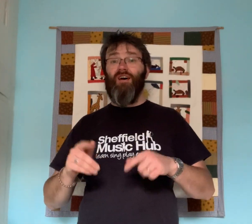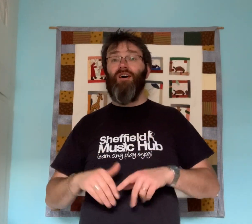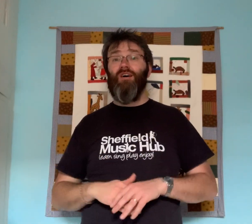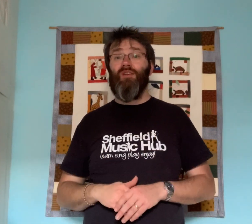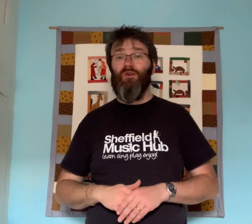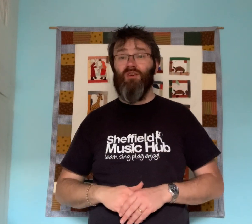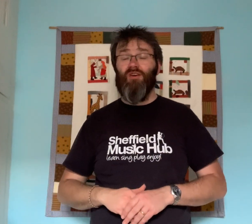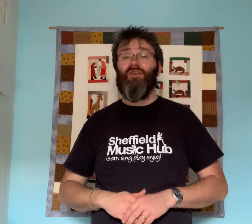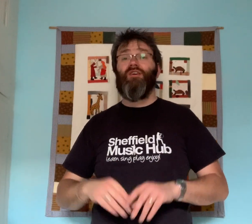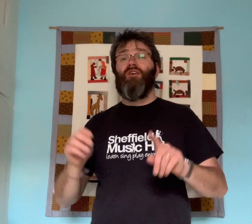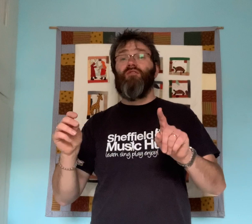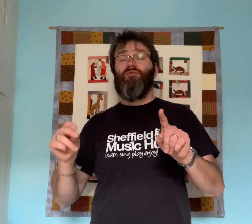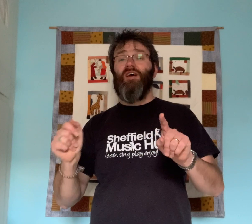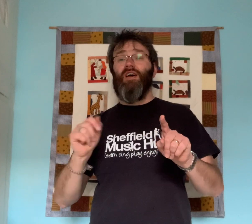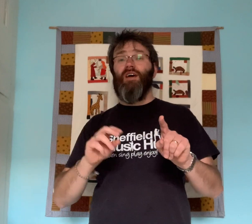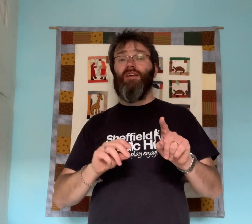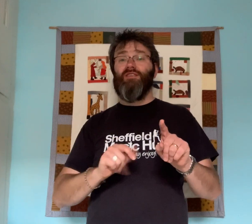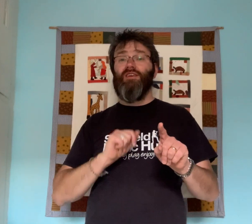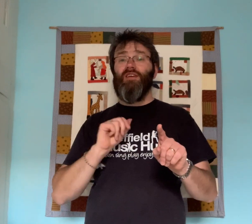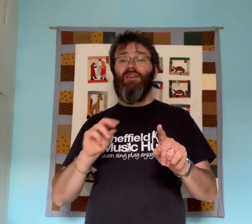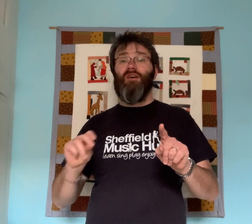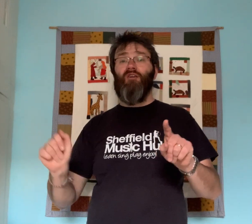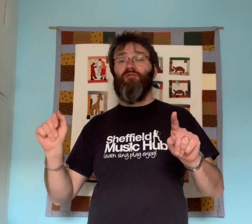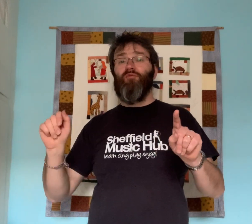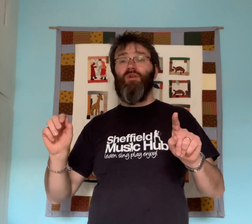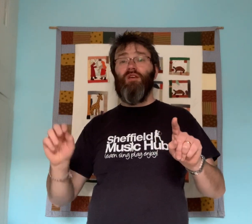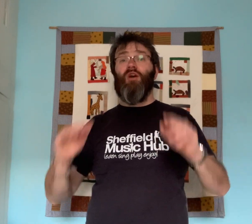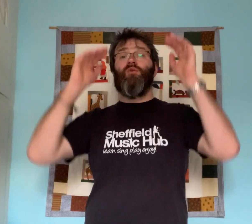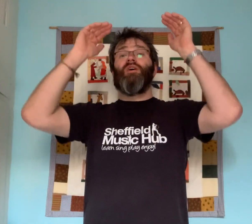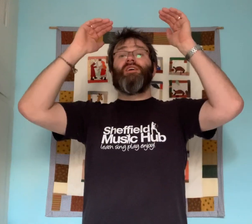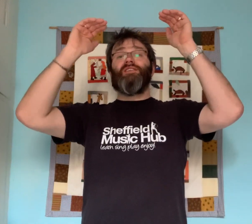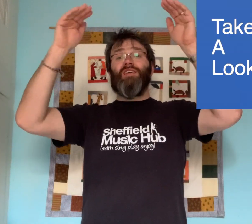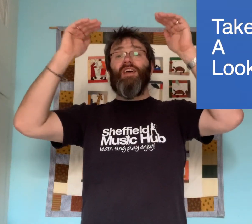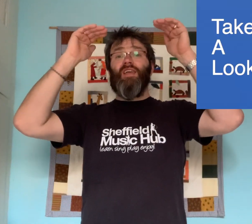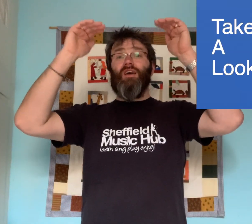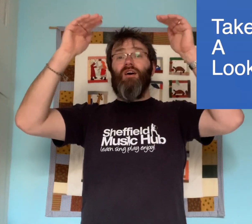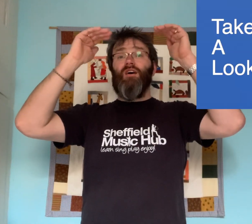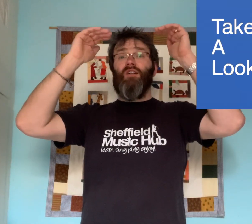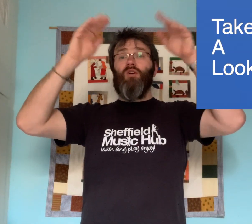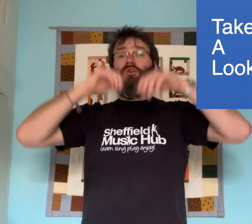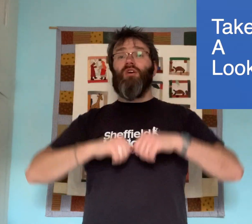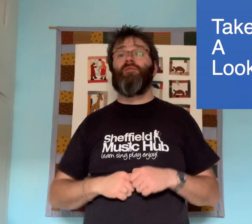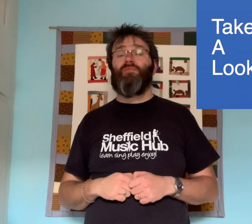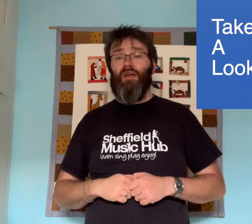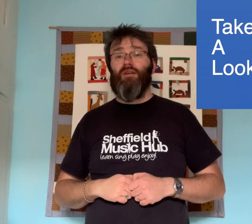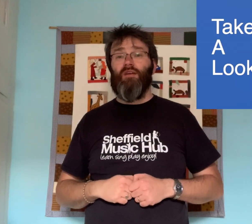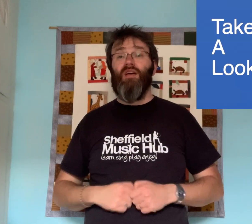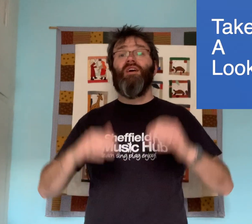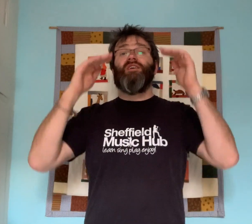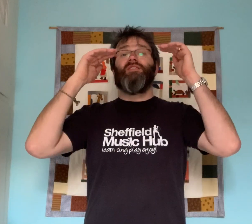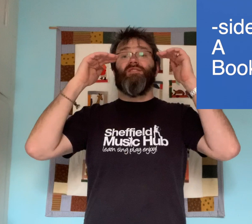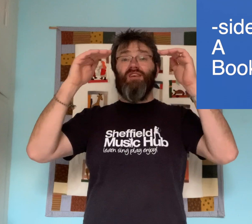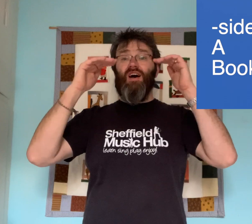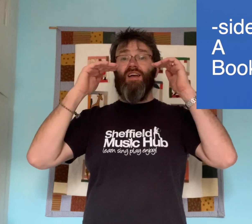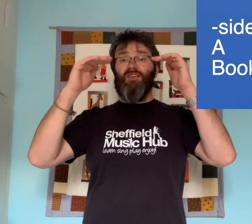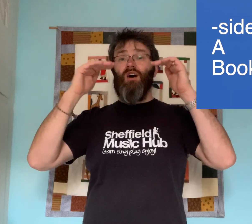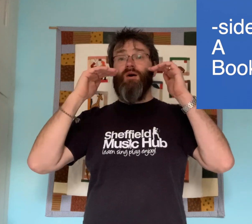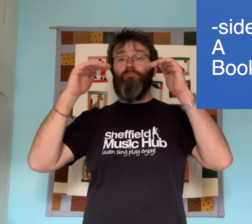a look, ready, off we go. Take a look, side a